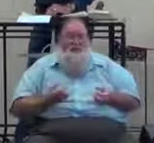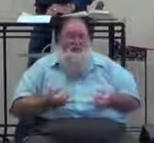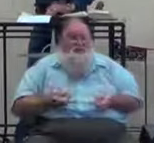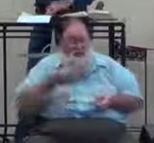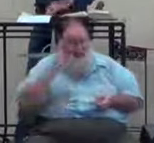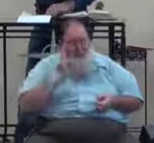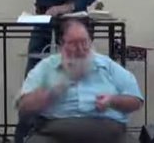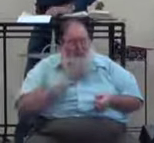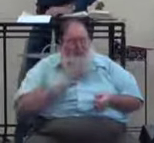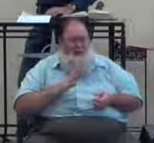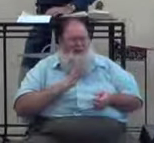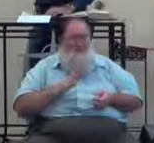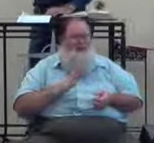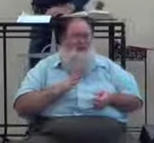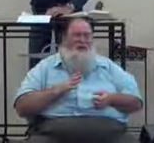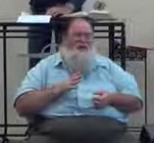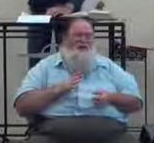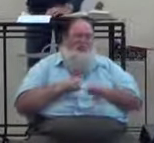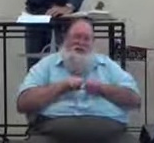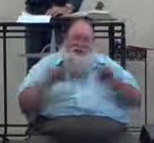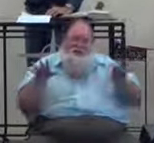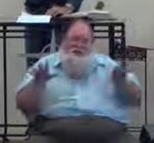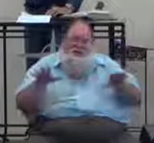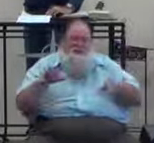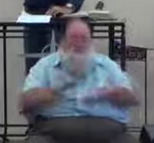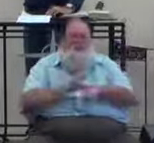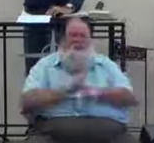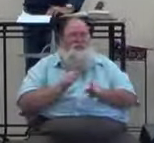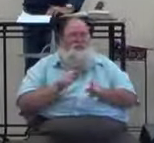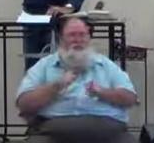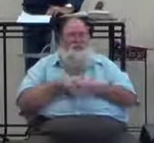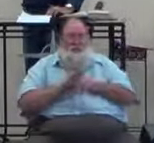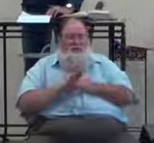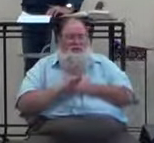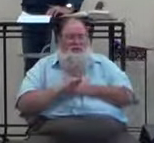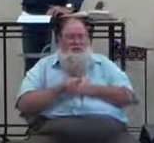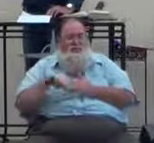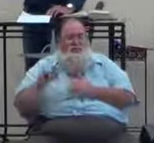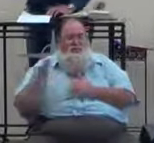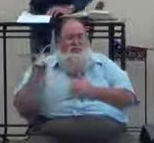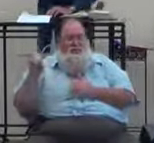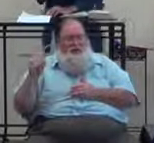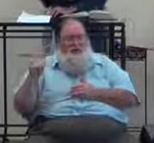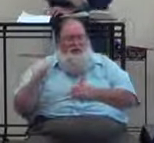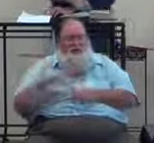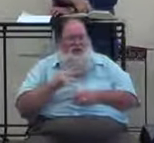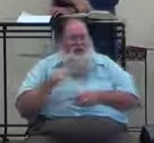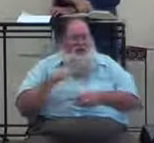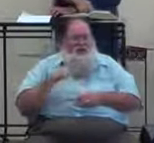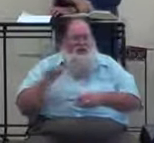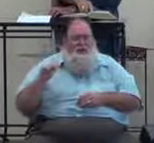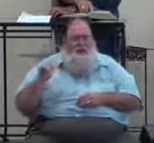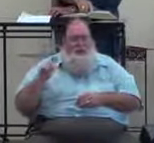God spreads the church to the Judea and Samaria. It says in verse 1